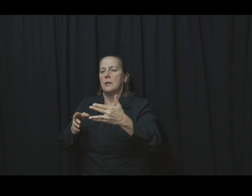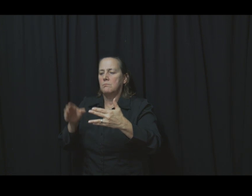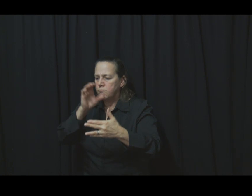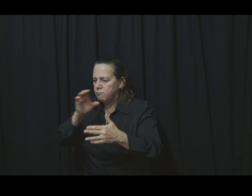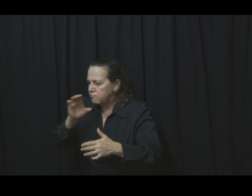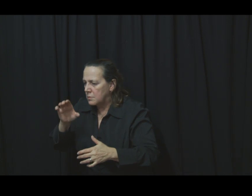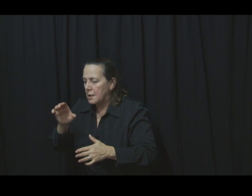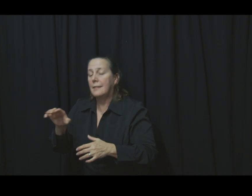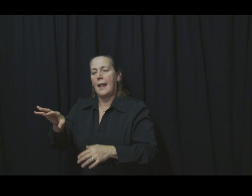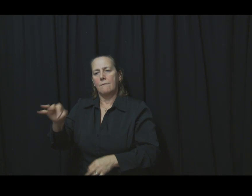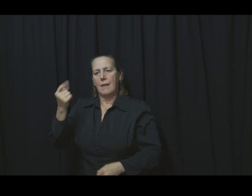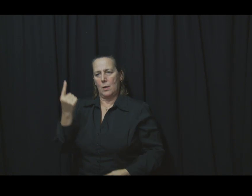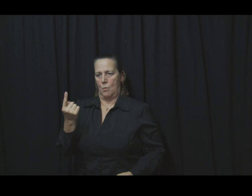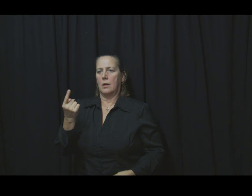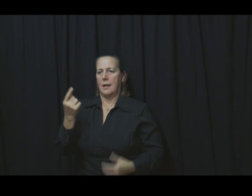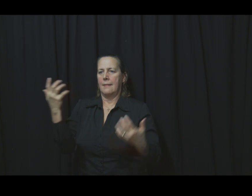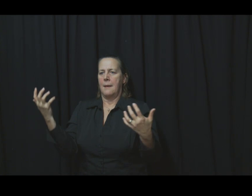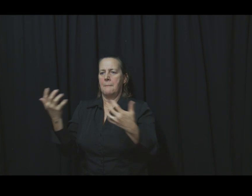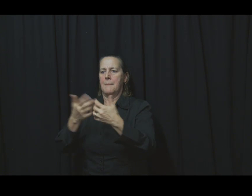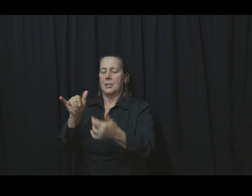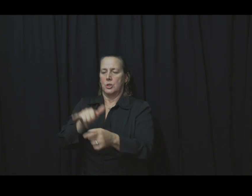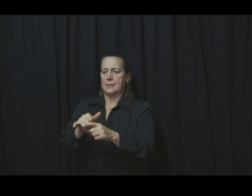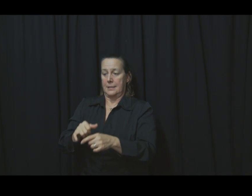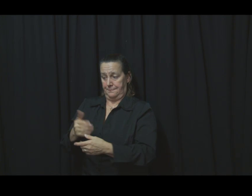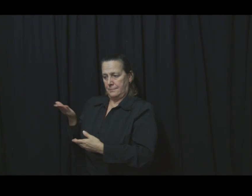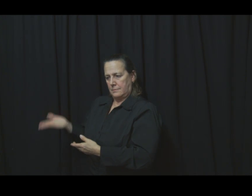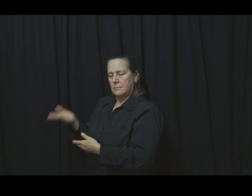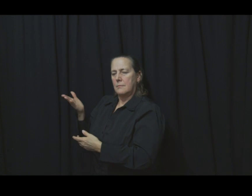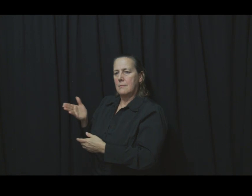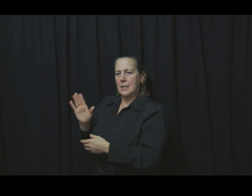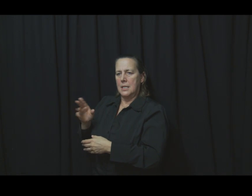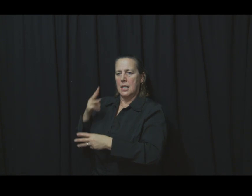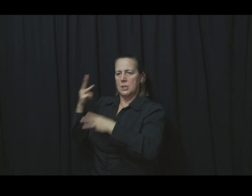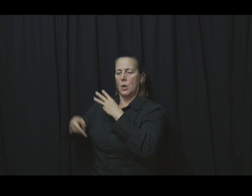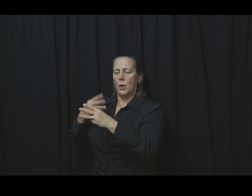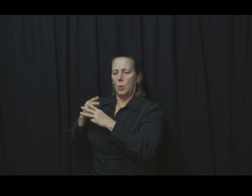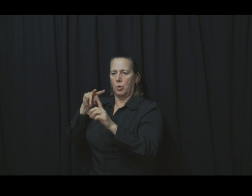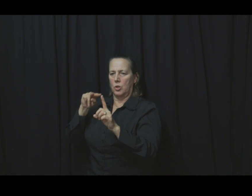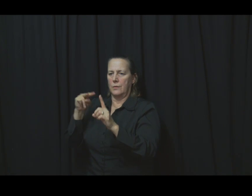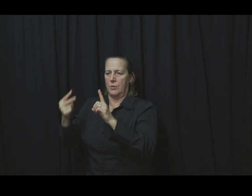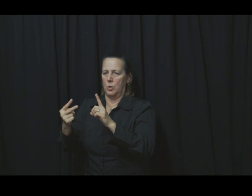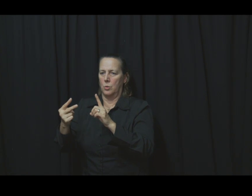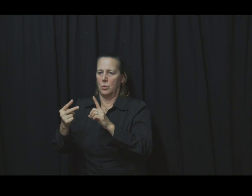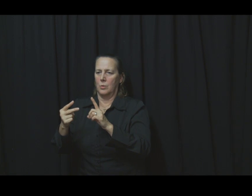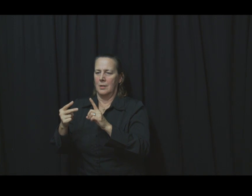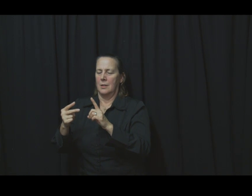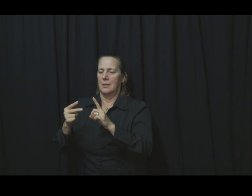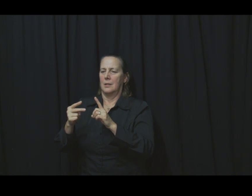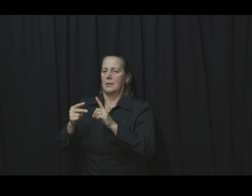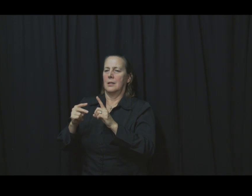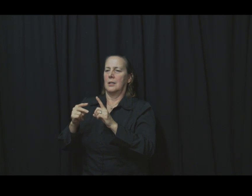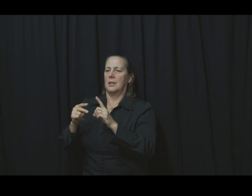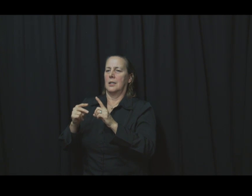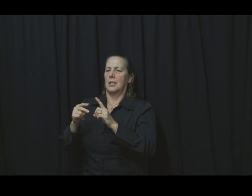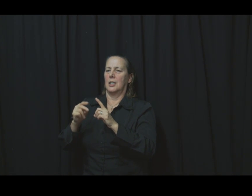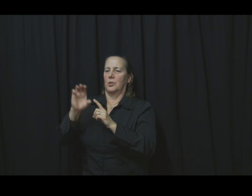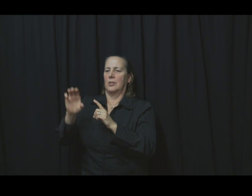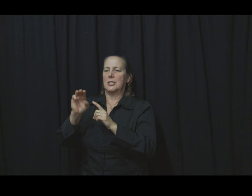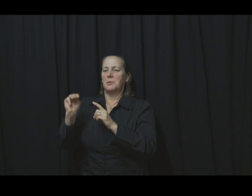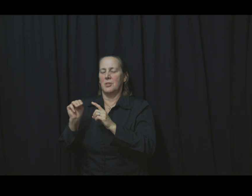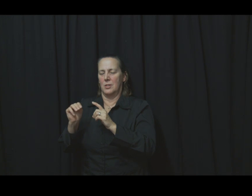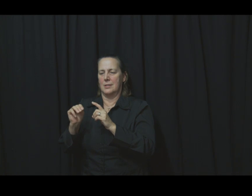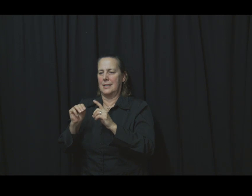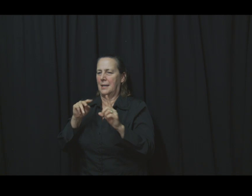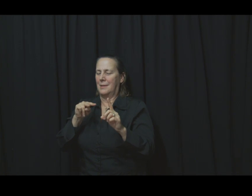far, Mr. Ham and his worldview, the Ken Ham creation model, does not have this capability. It